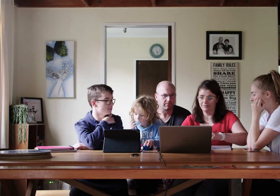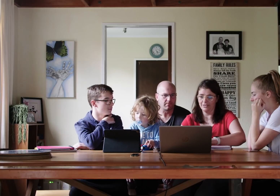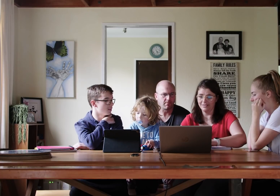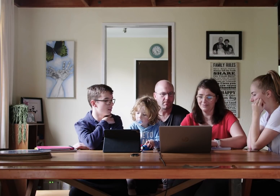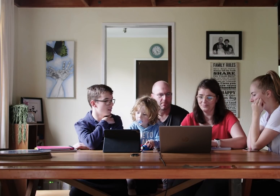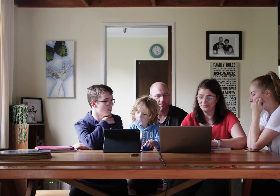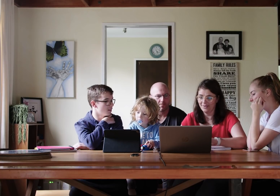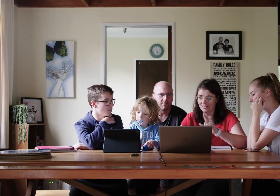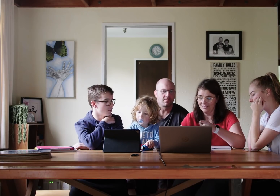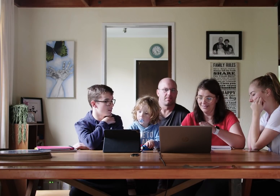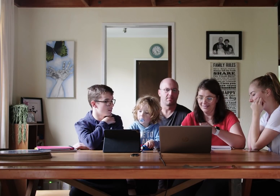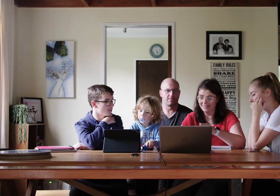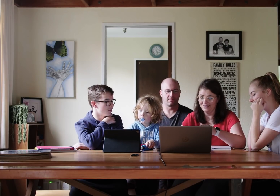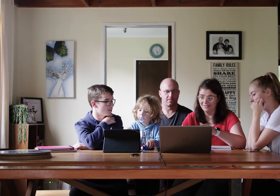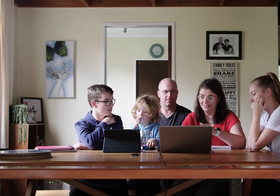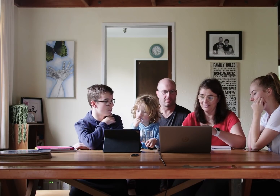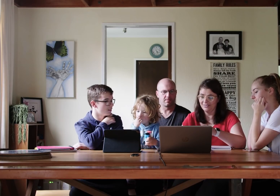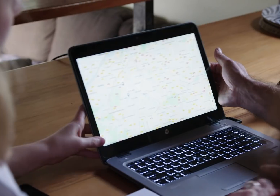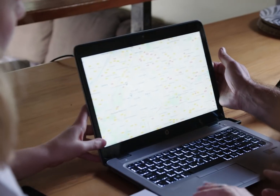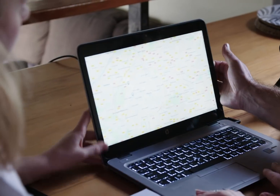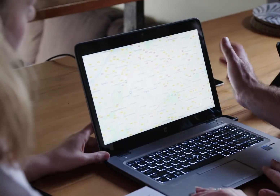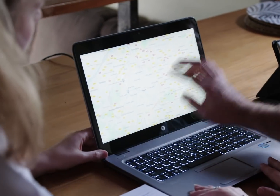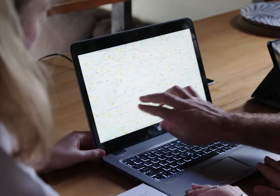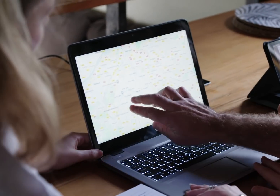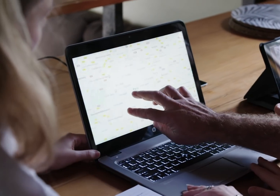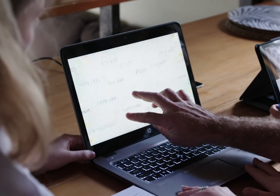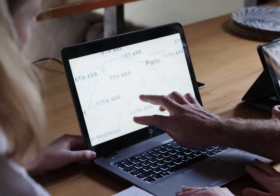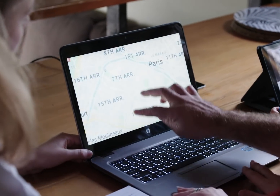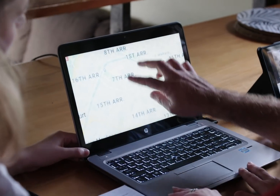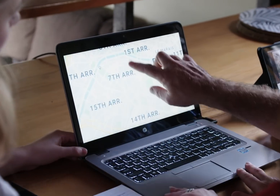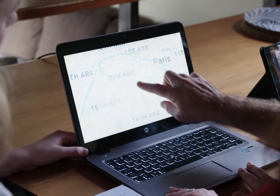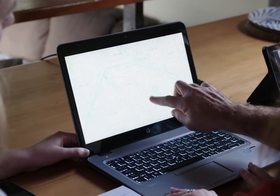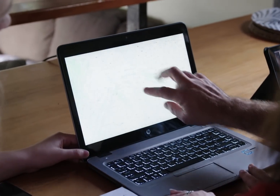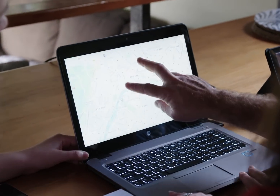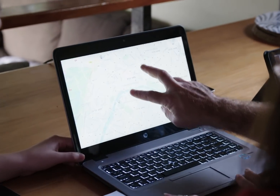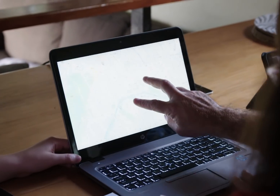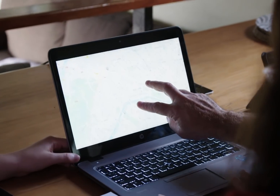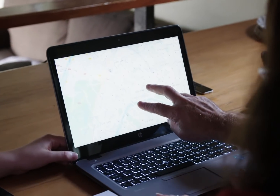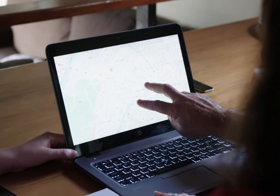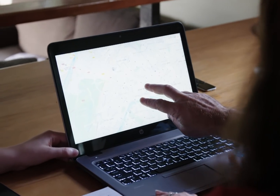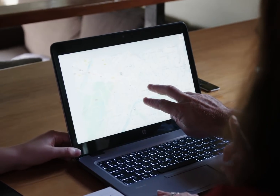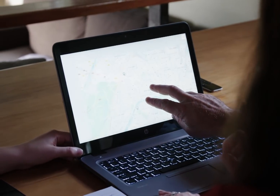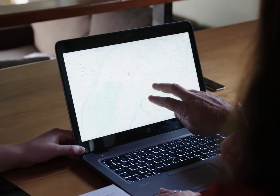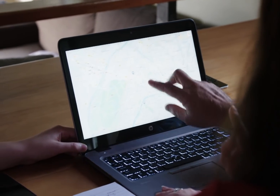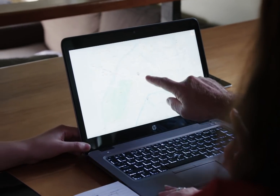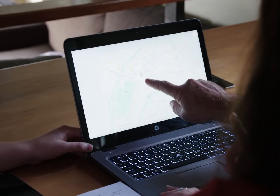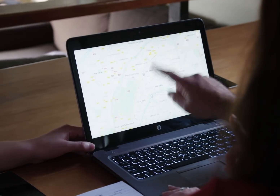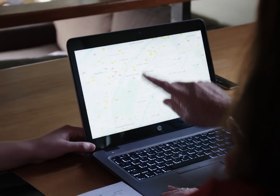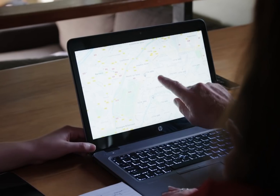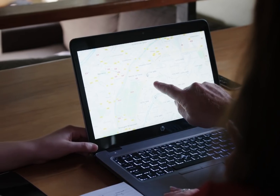So I went to the World Federation for the Deaf Congress in Turkey 4 years ago and presented there. And it was announced that Paris was going to be the